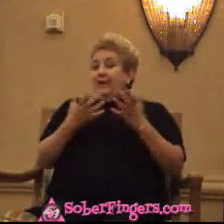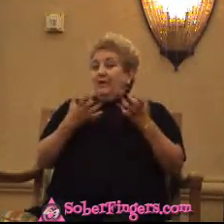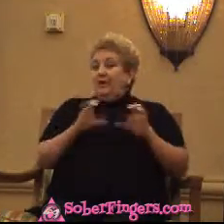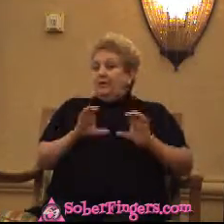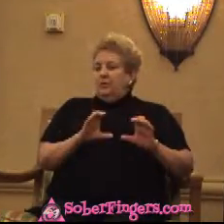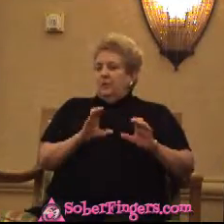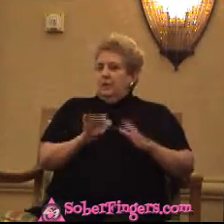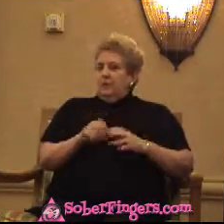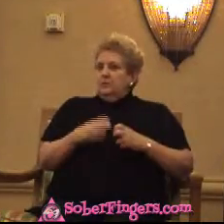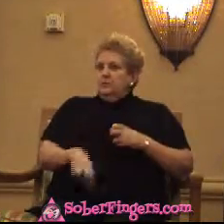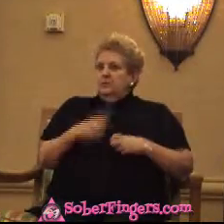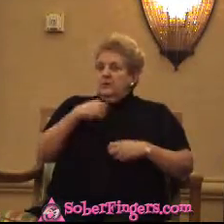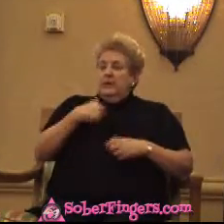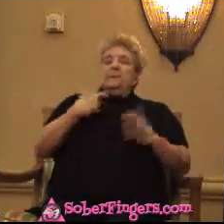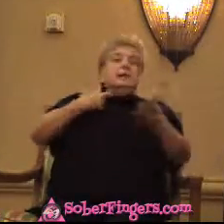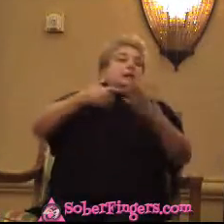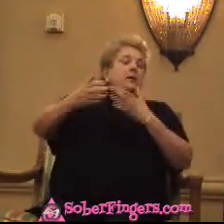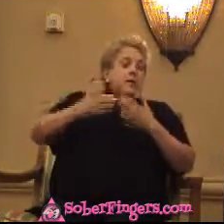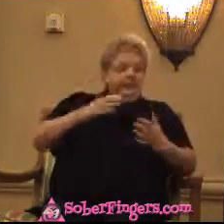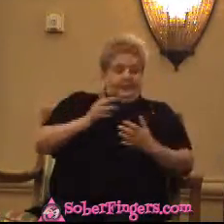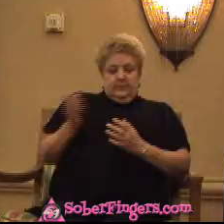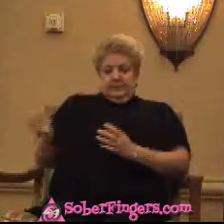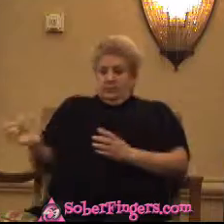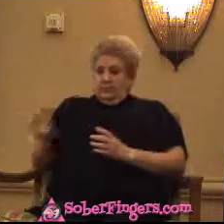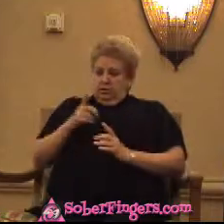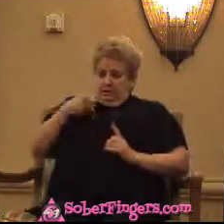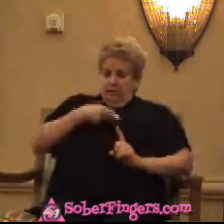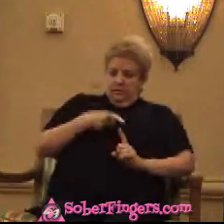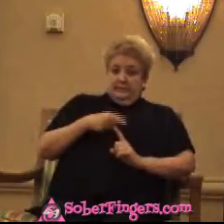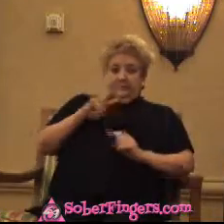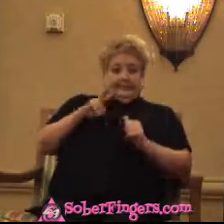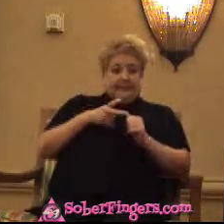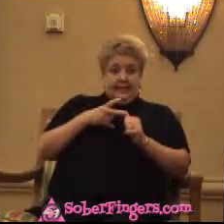Anyway, so I married this girl and I finally divorced her. So I married the first one again.